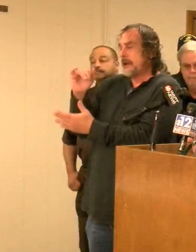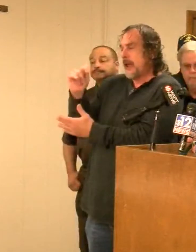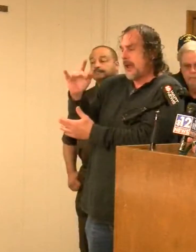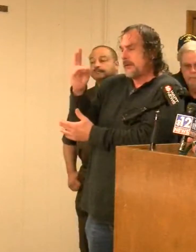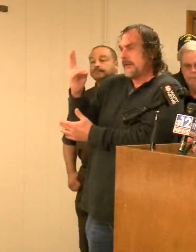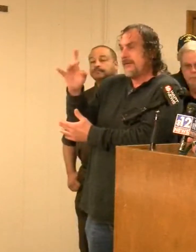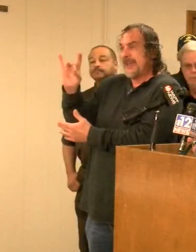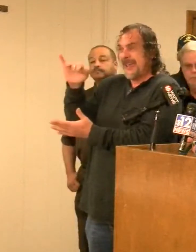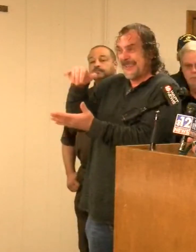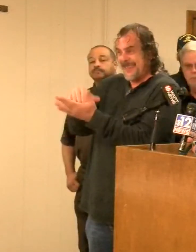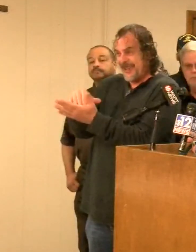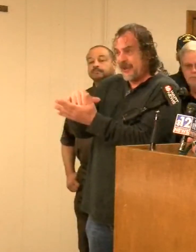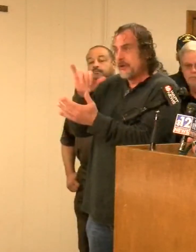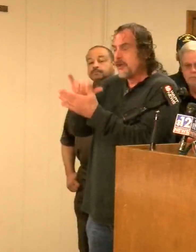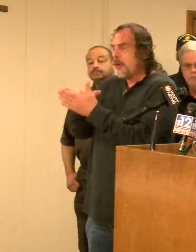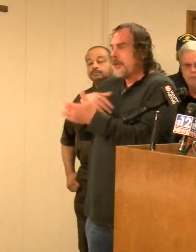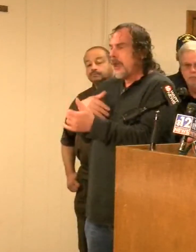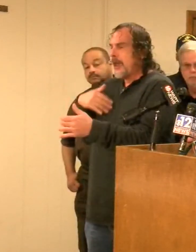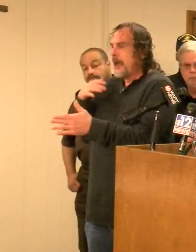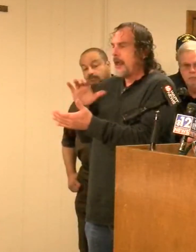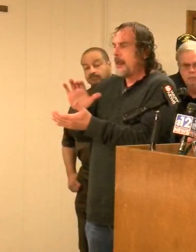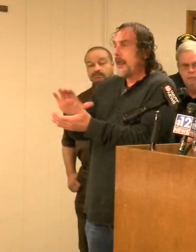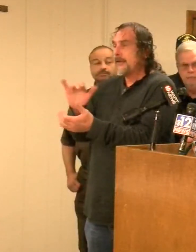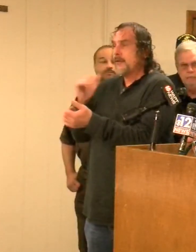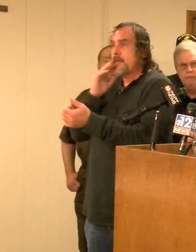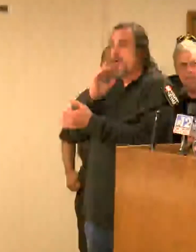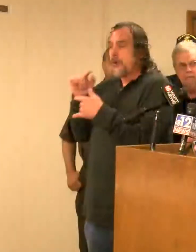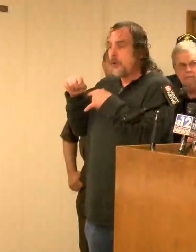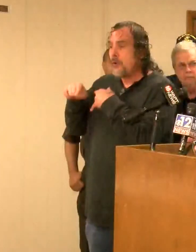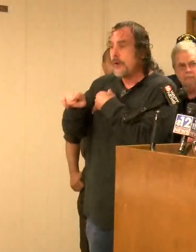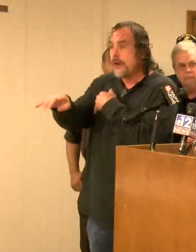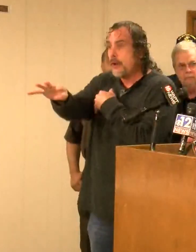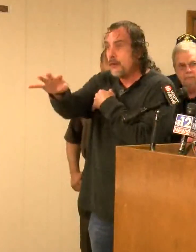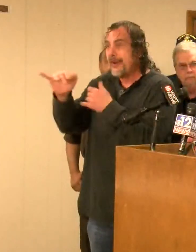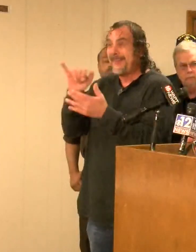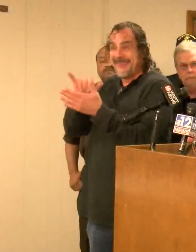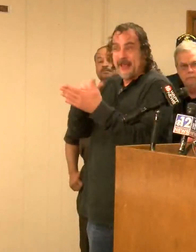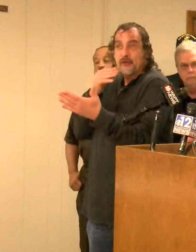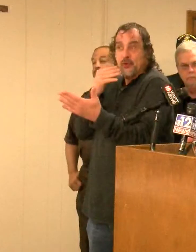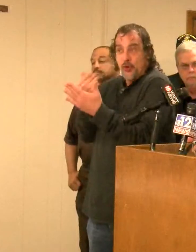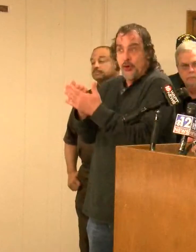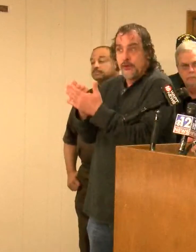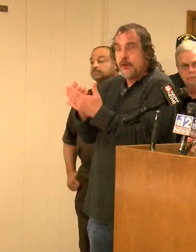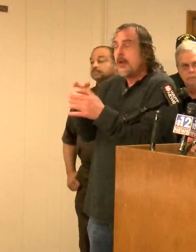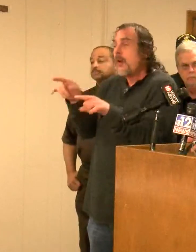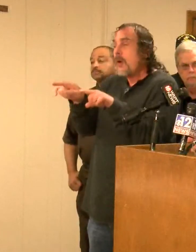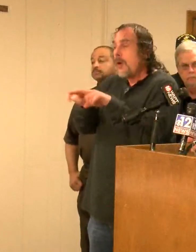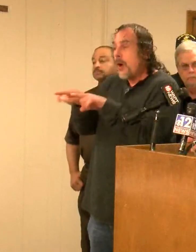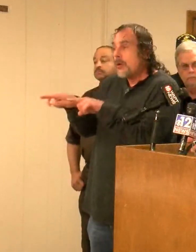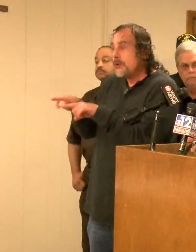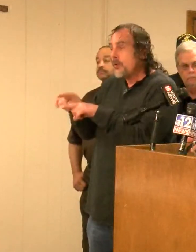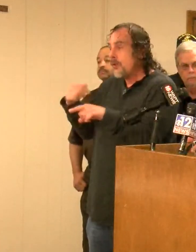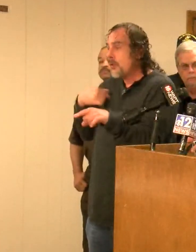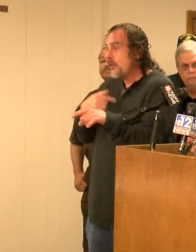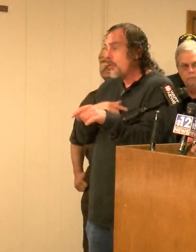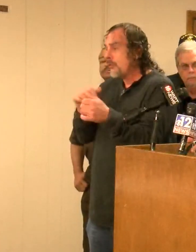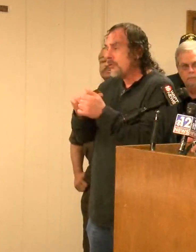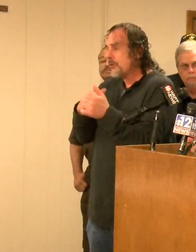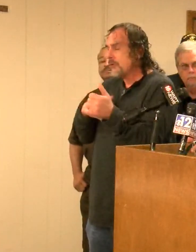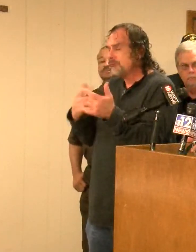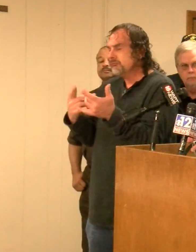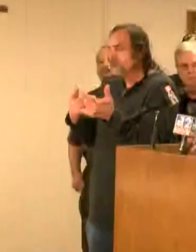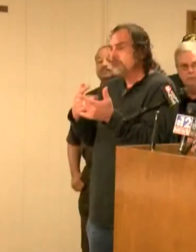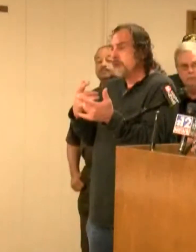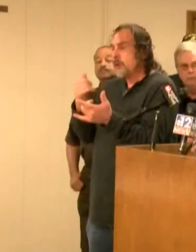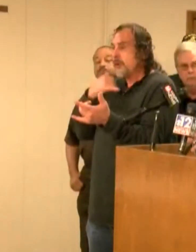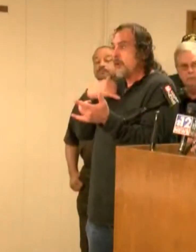That allows for less water going downriver at this time, and that's a good thing. That also, we were able later on after our conference call with the